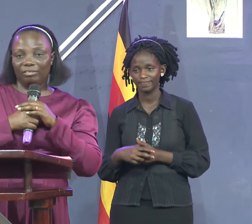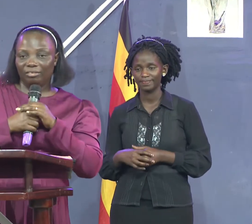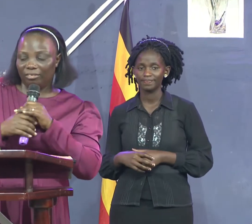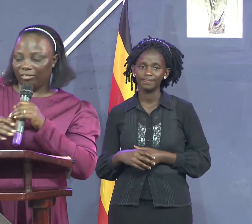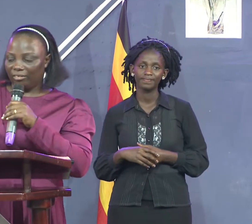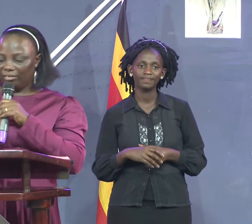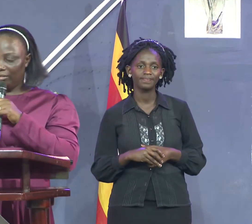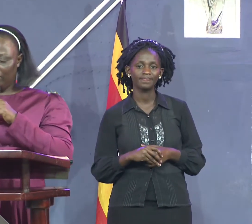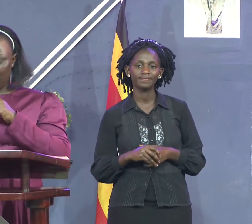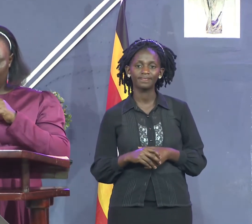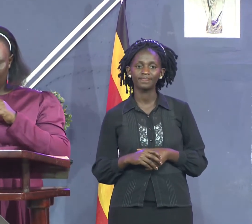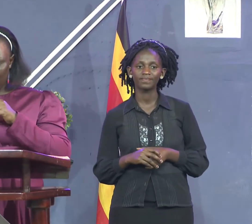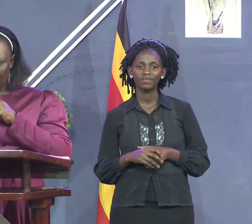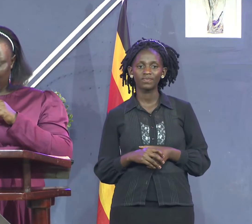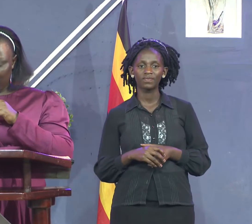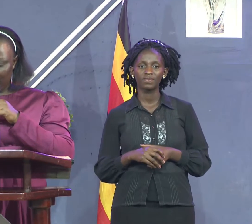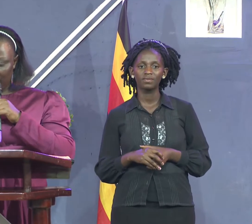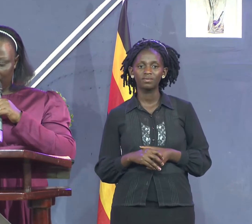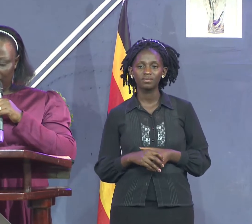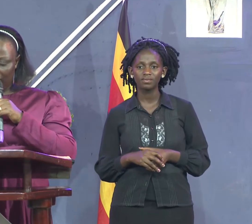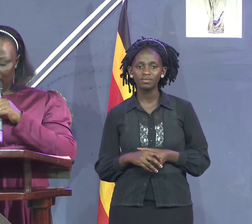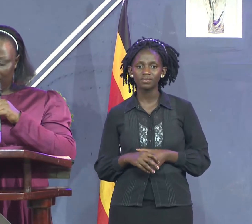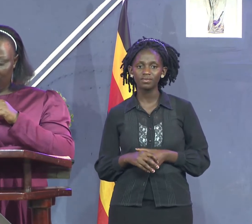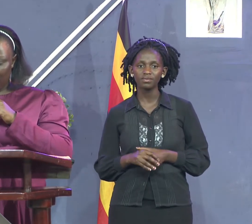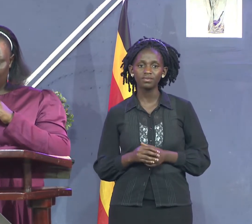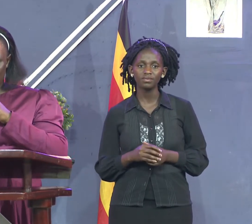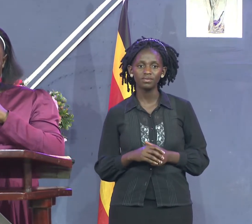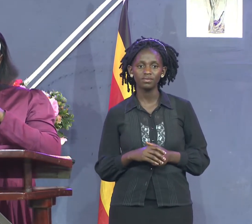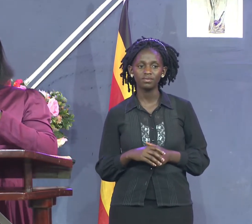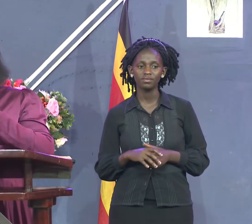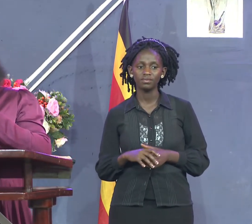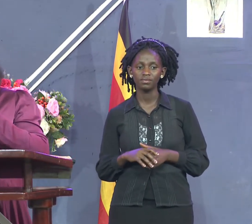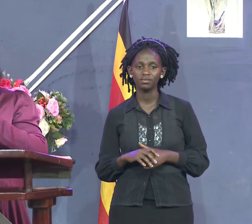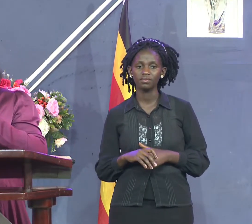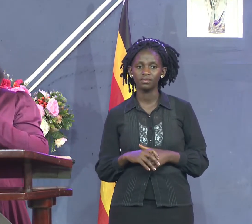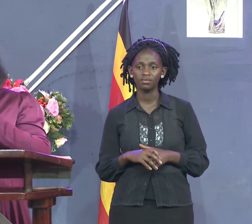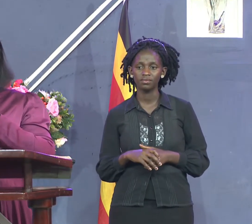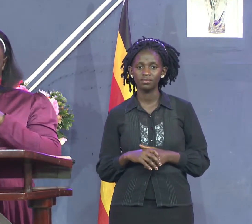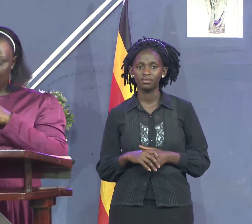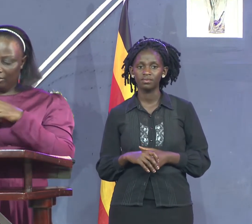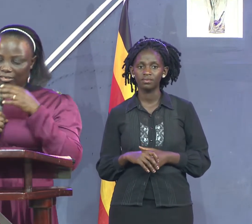are well, good, habited, and they just look good.